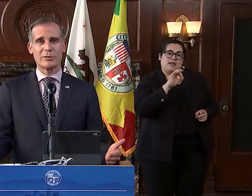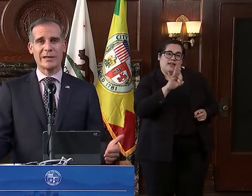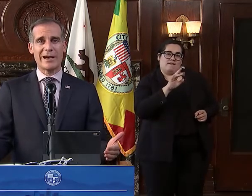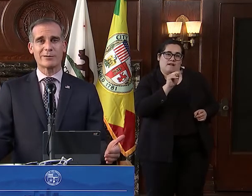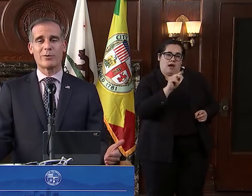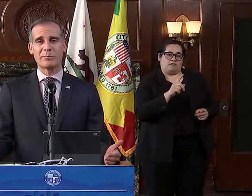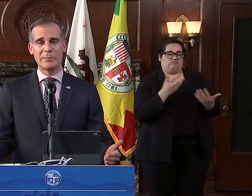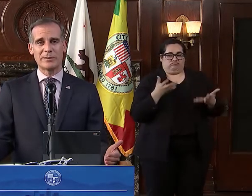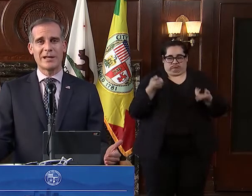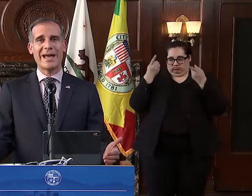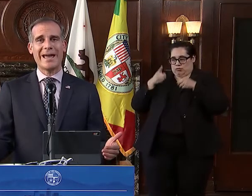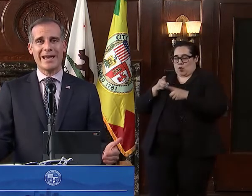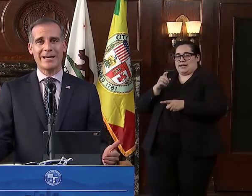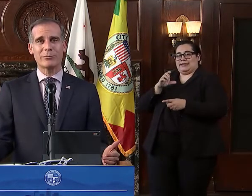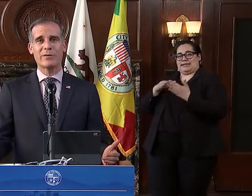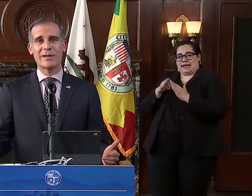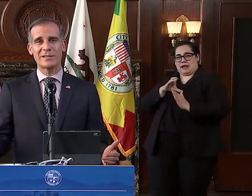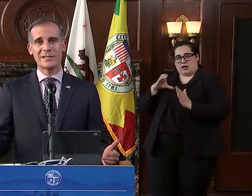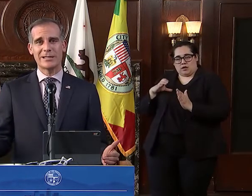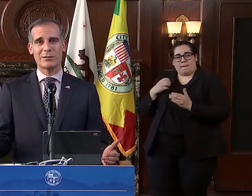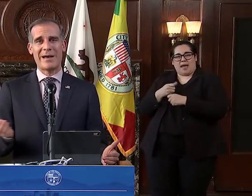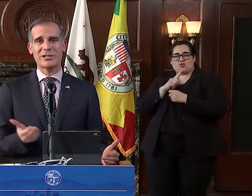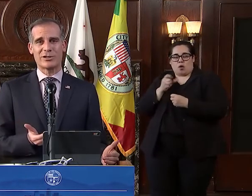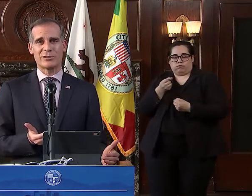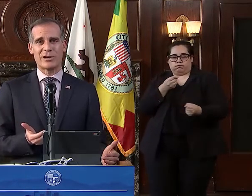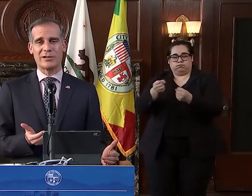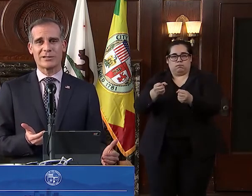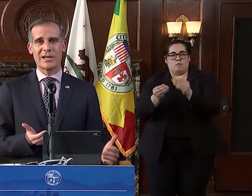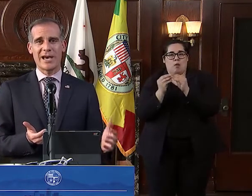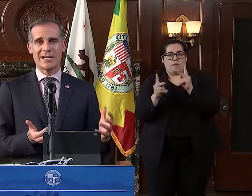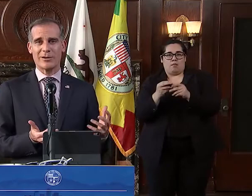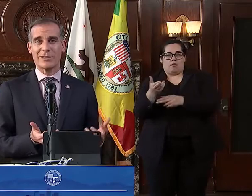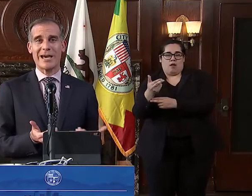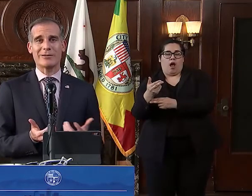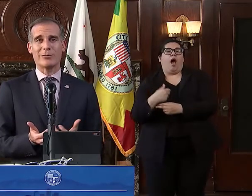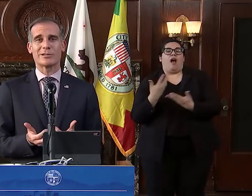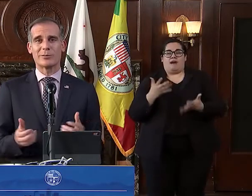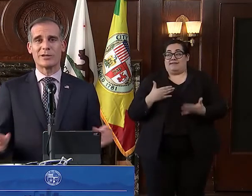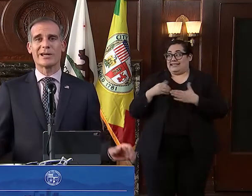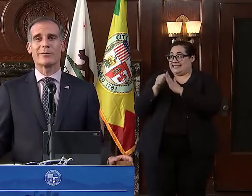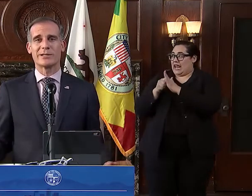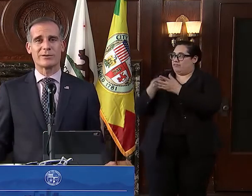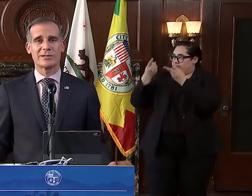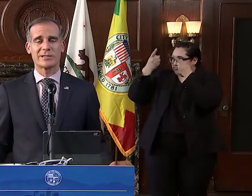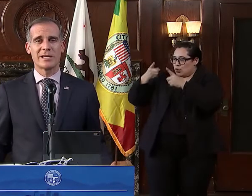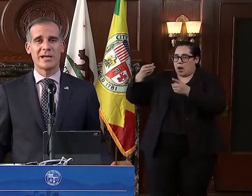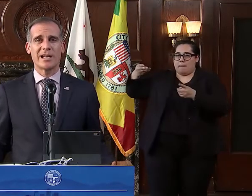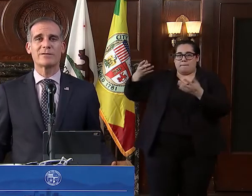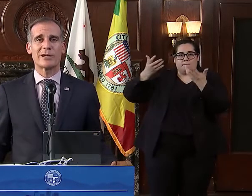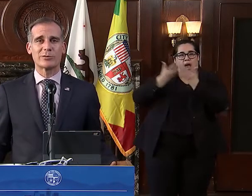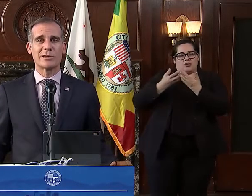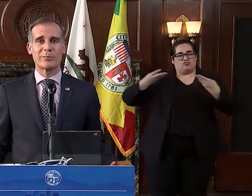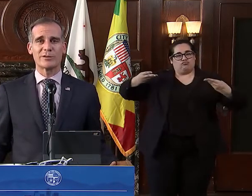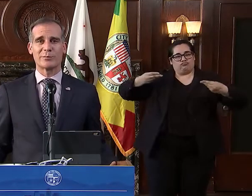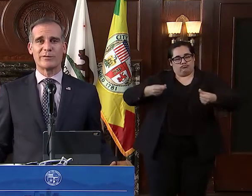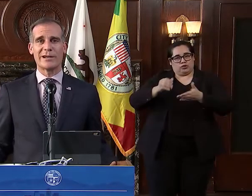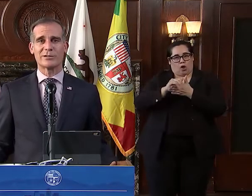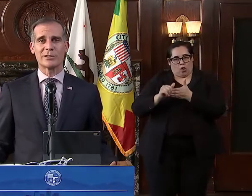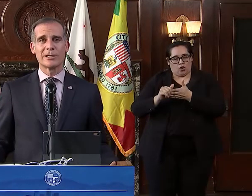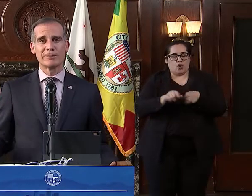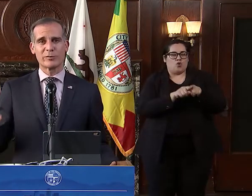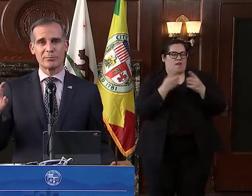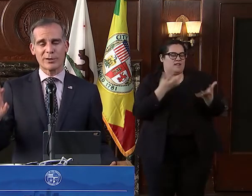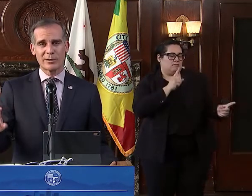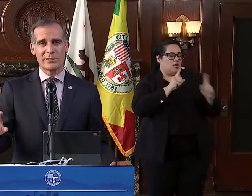make sure we house more people. And we've got the state to match those dollars. And I know the county wants to bring their resources. And I've talked with a number of